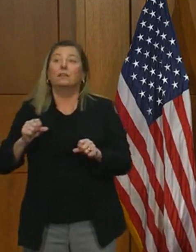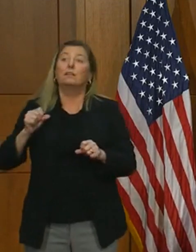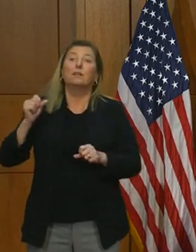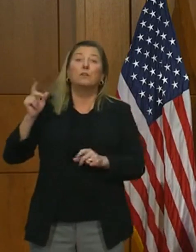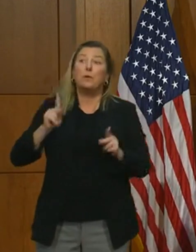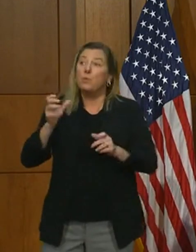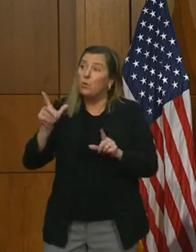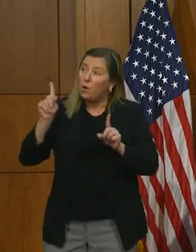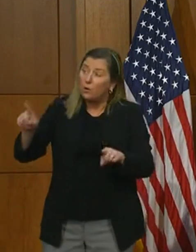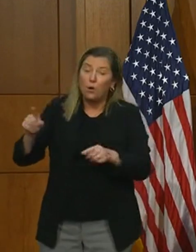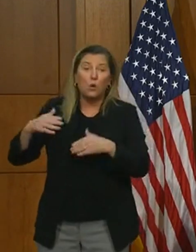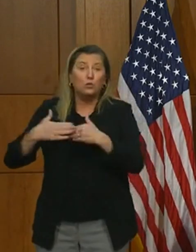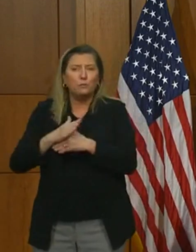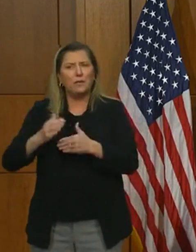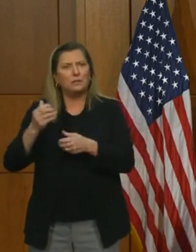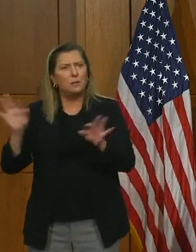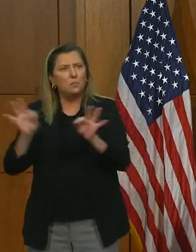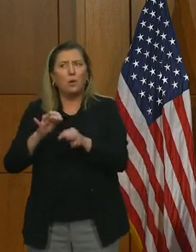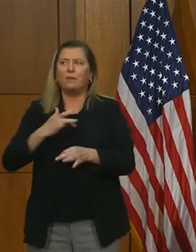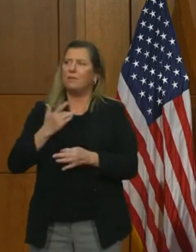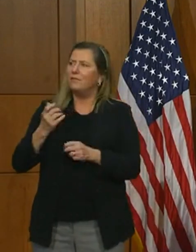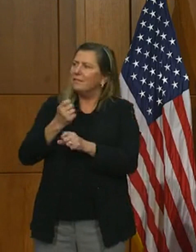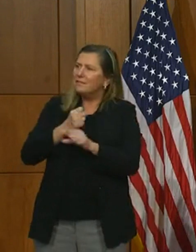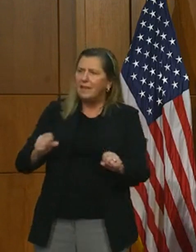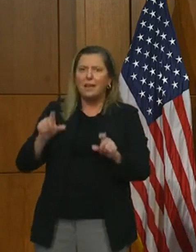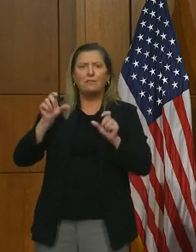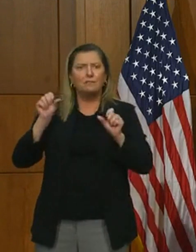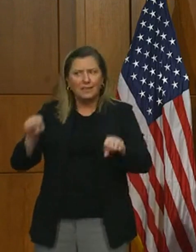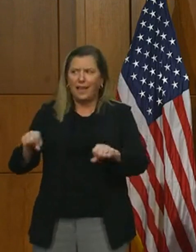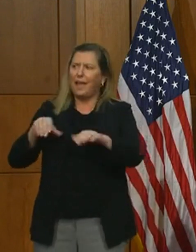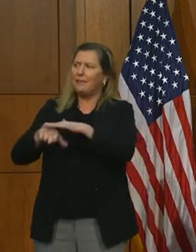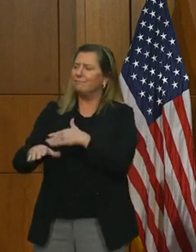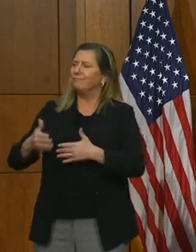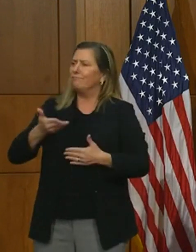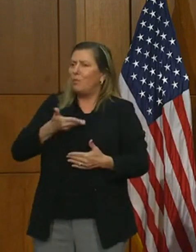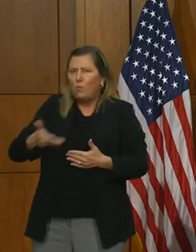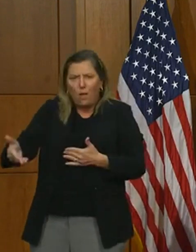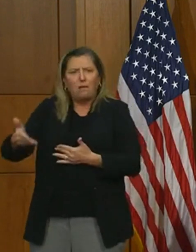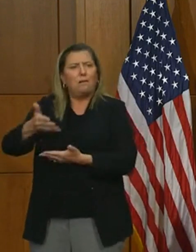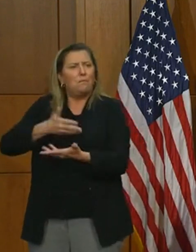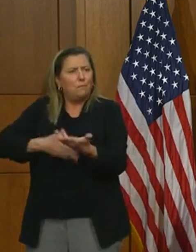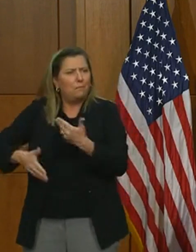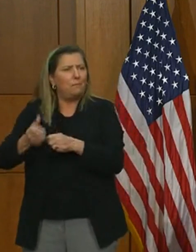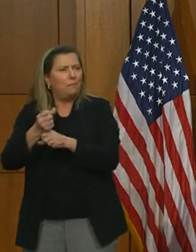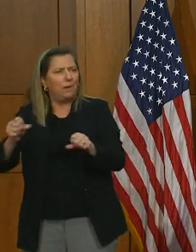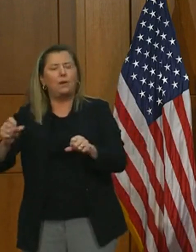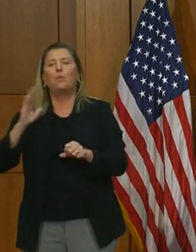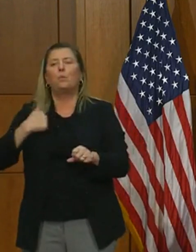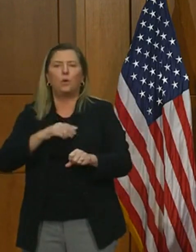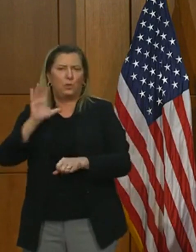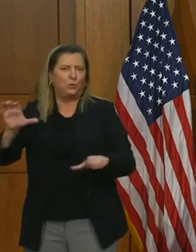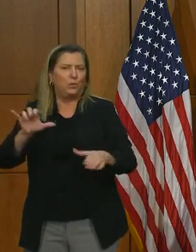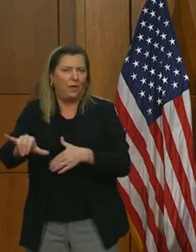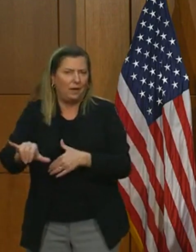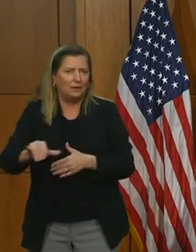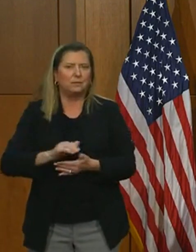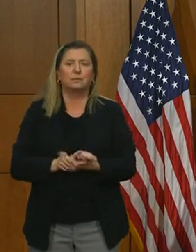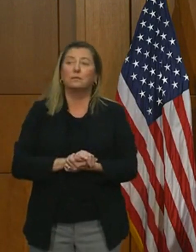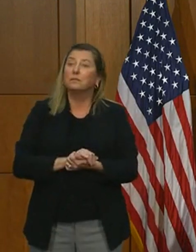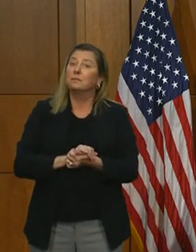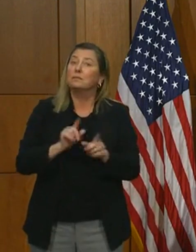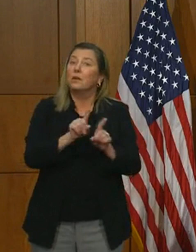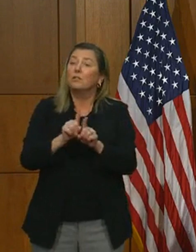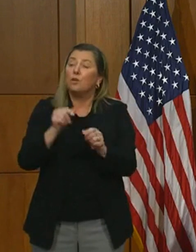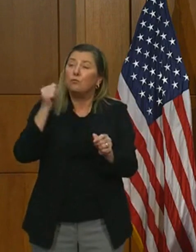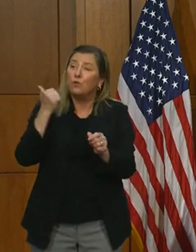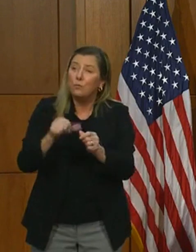our beaches feel that they are safe and welcome, and we will do that. And let's always remember that